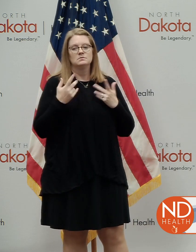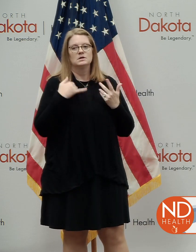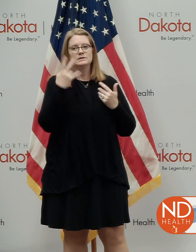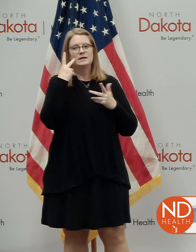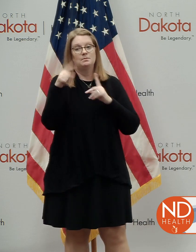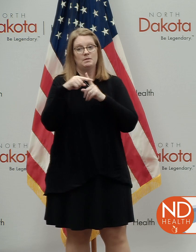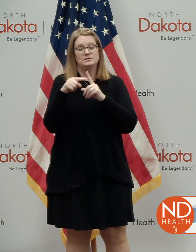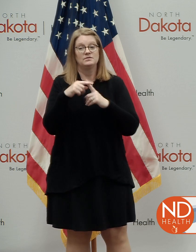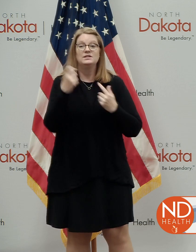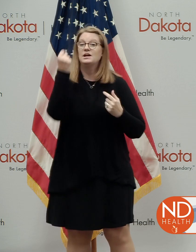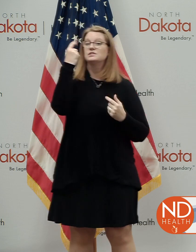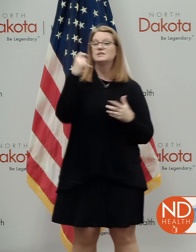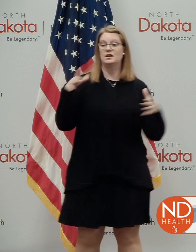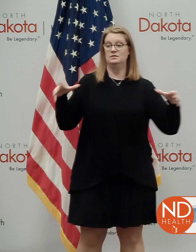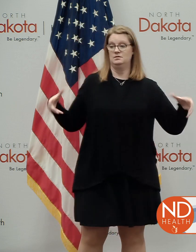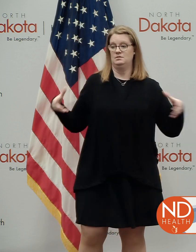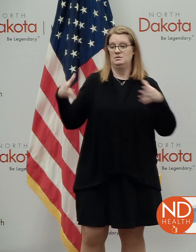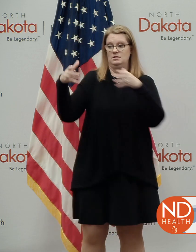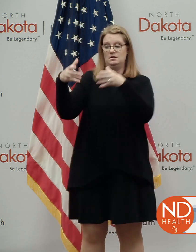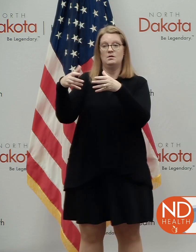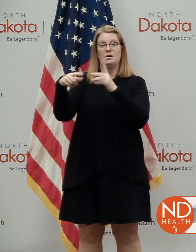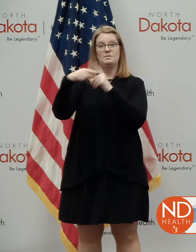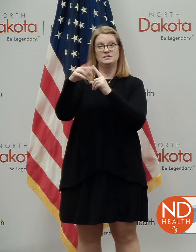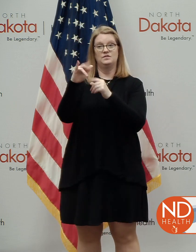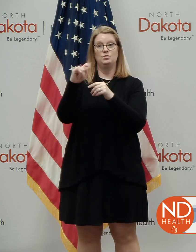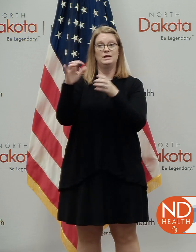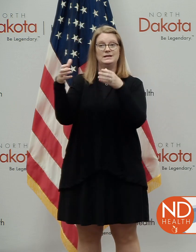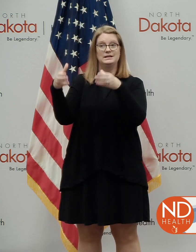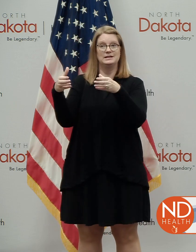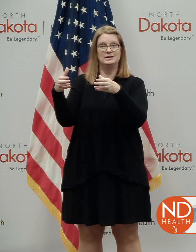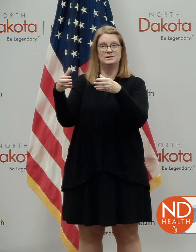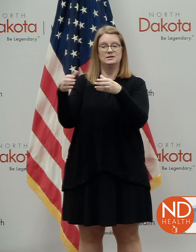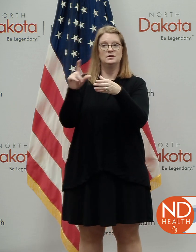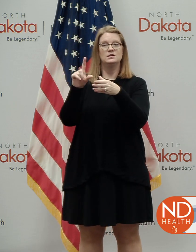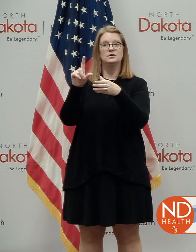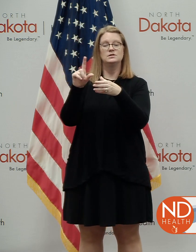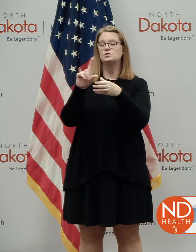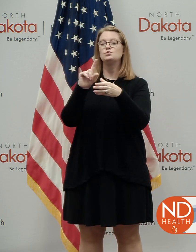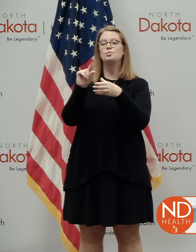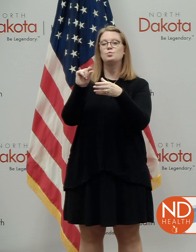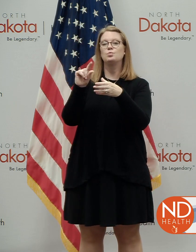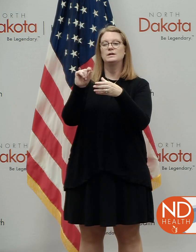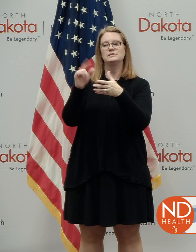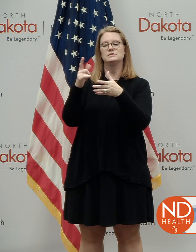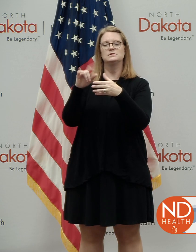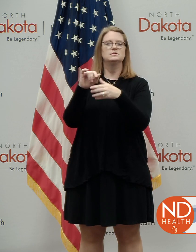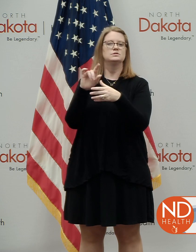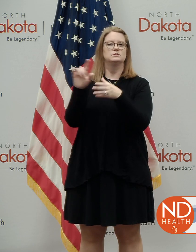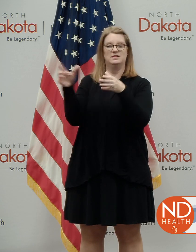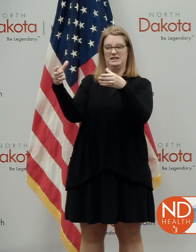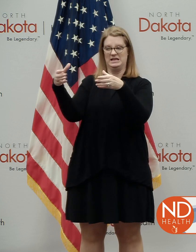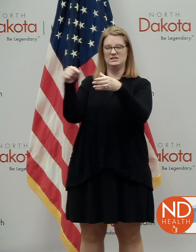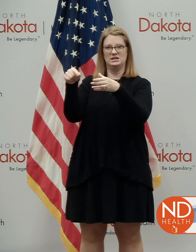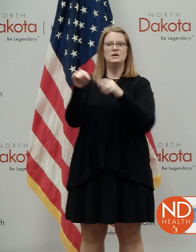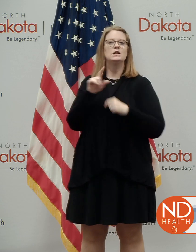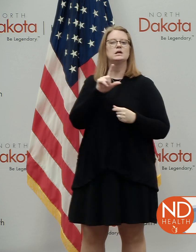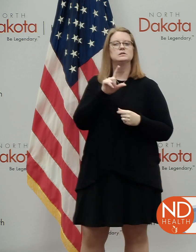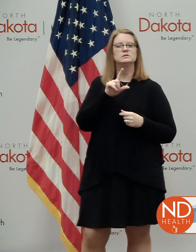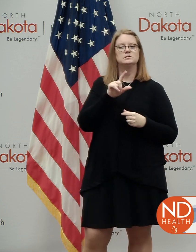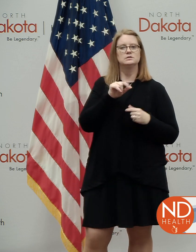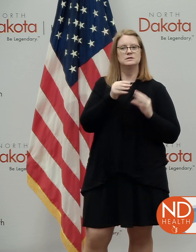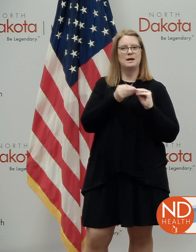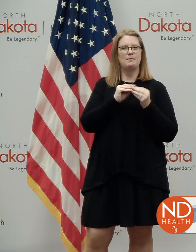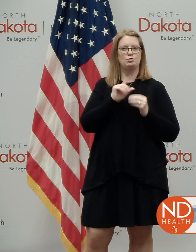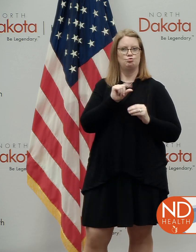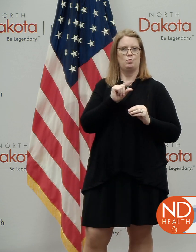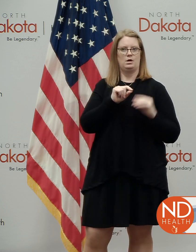our positivity rate, it's 20% today, or 20th in the country, today. So although a